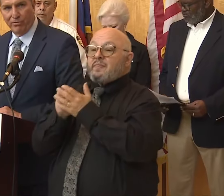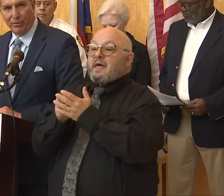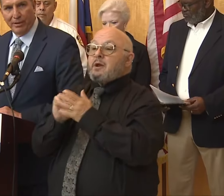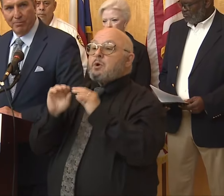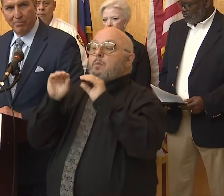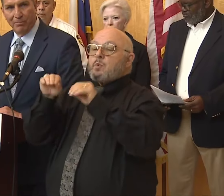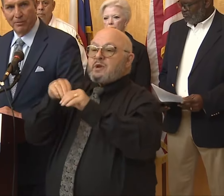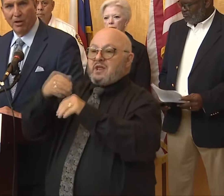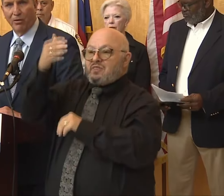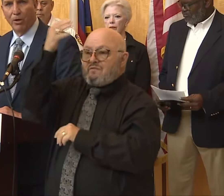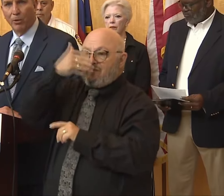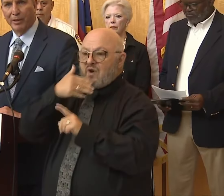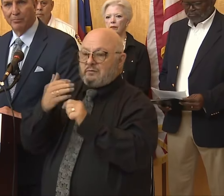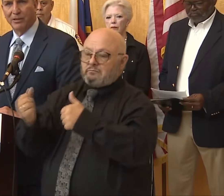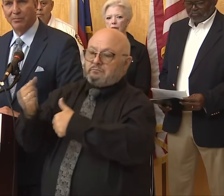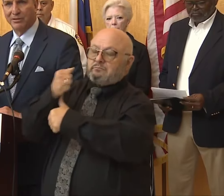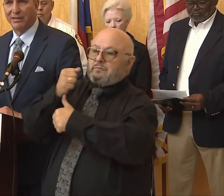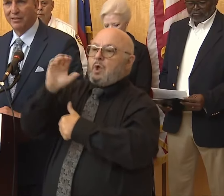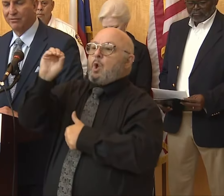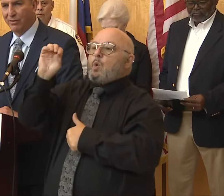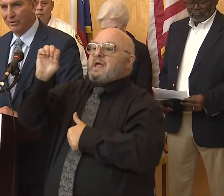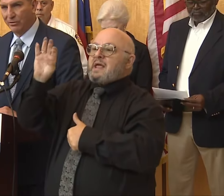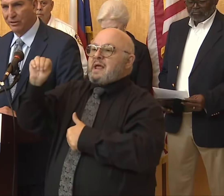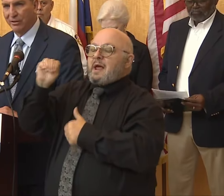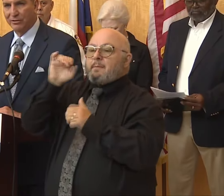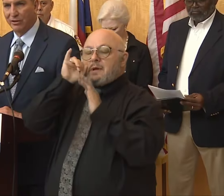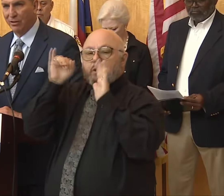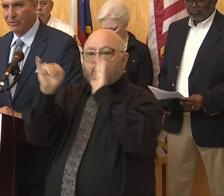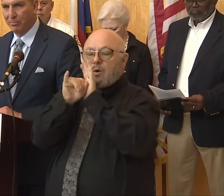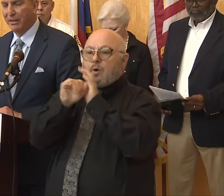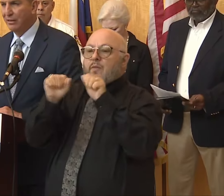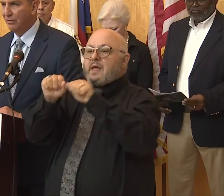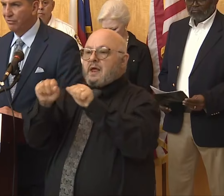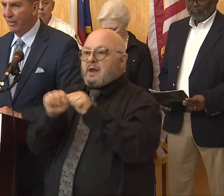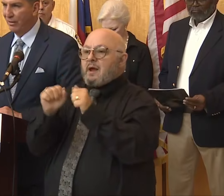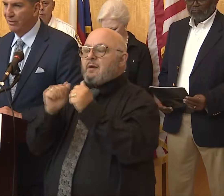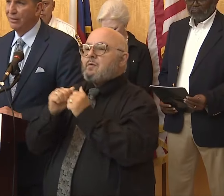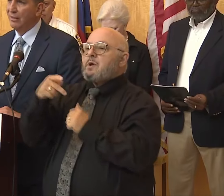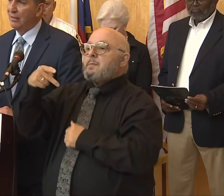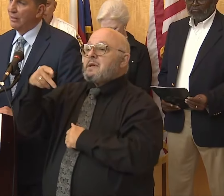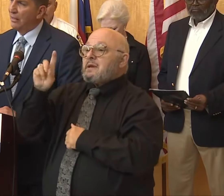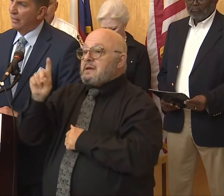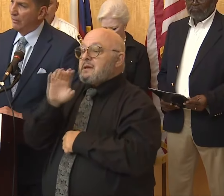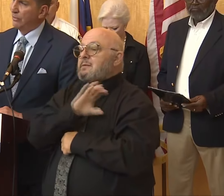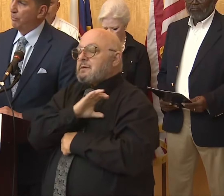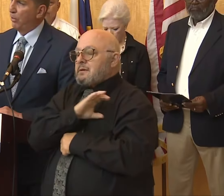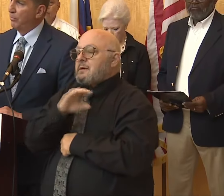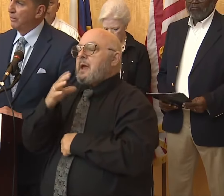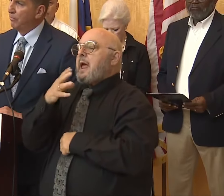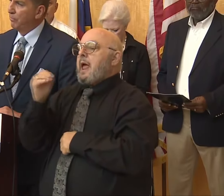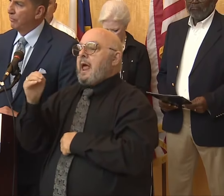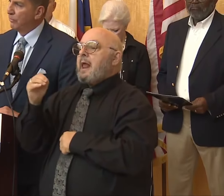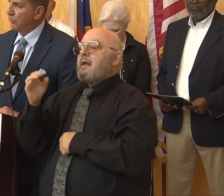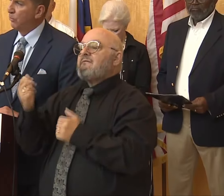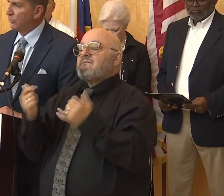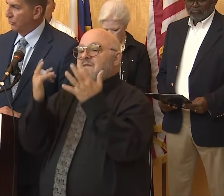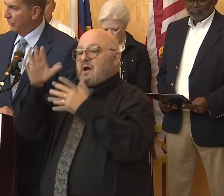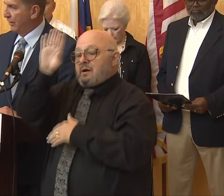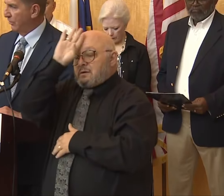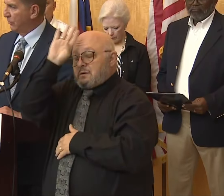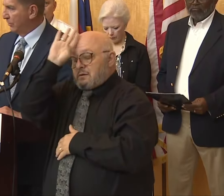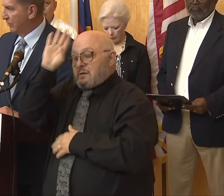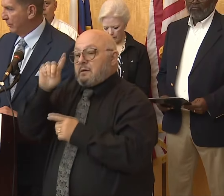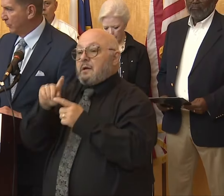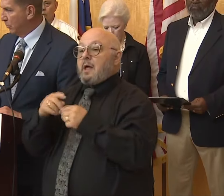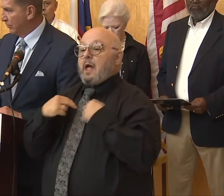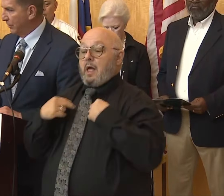the forefront. Our OEM team has identified those areas along with PD and fire, health department, to ensure